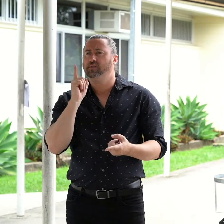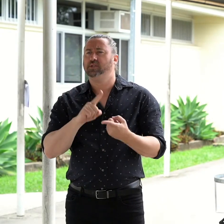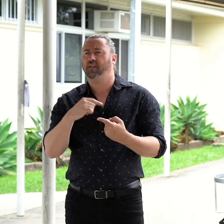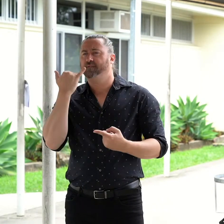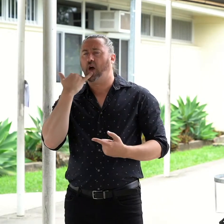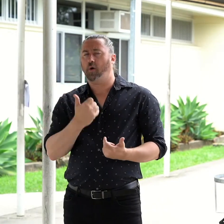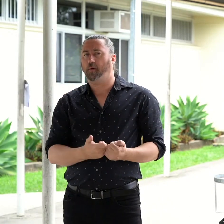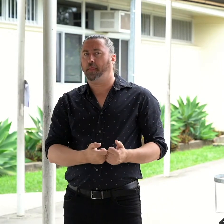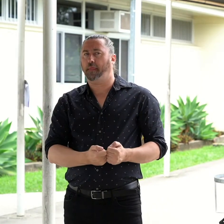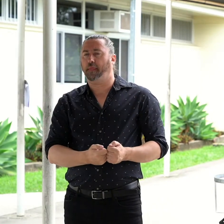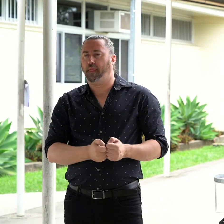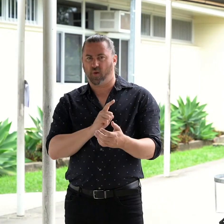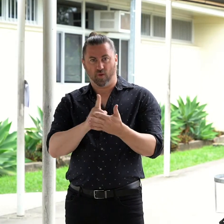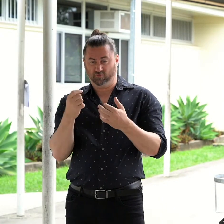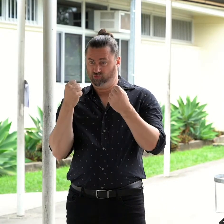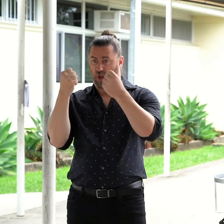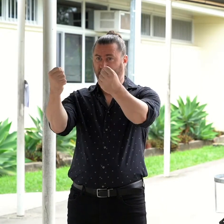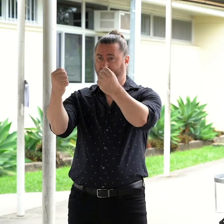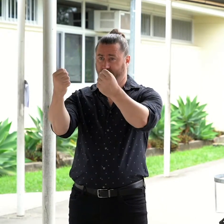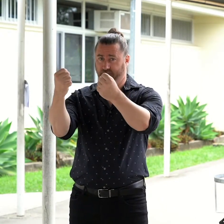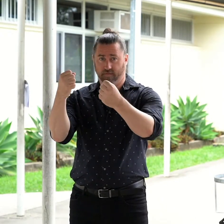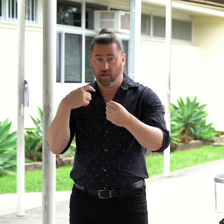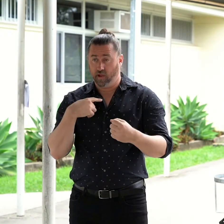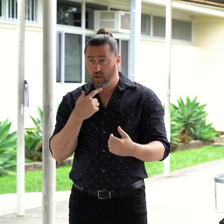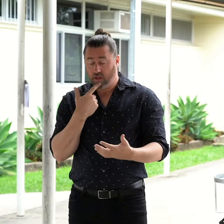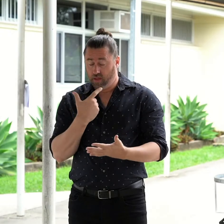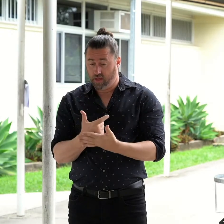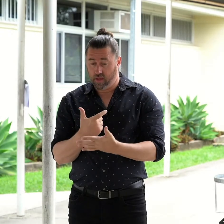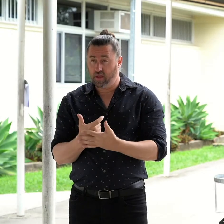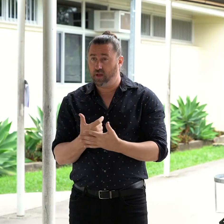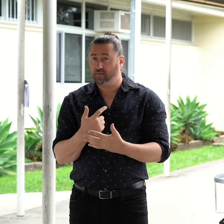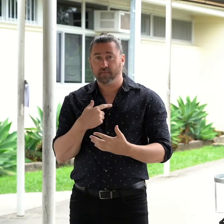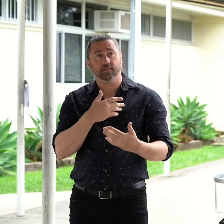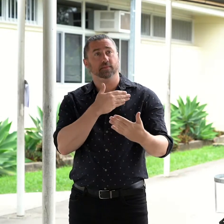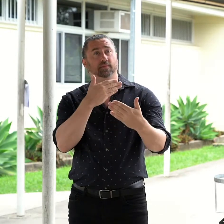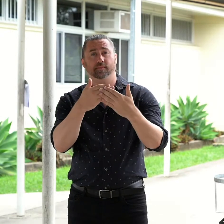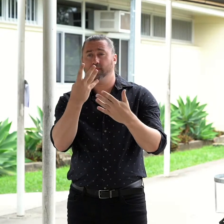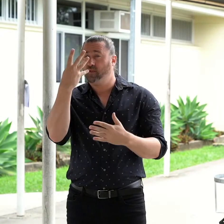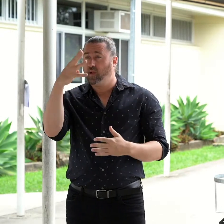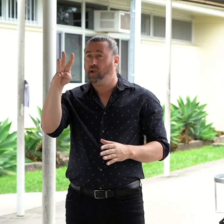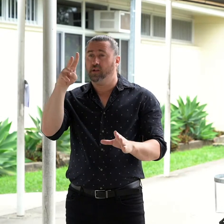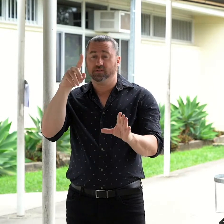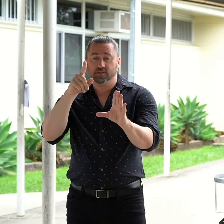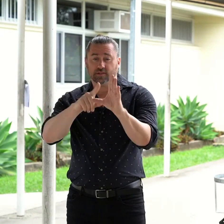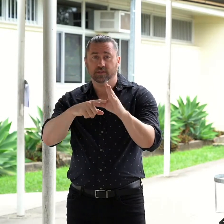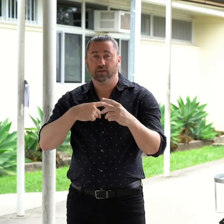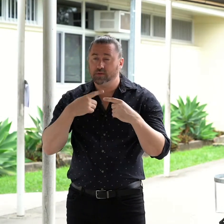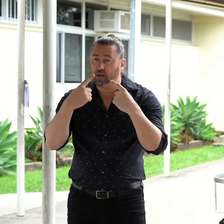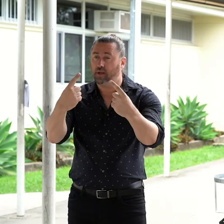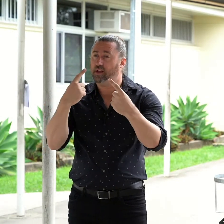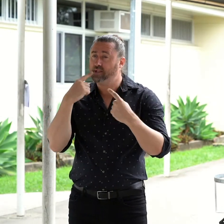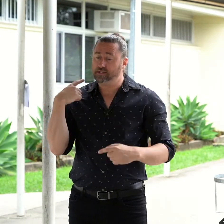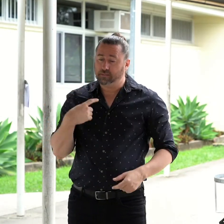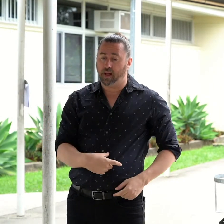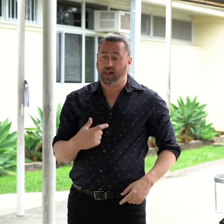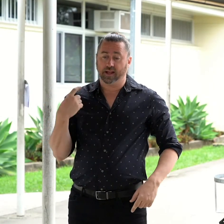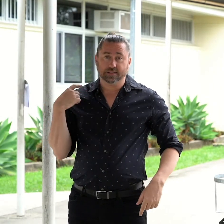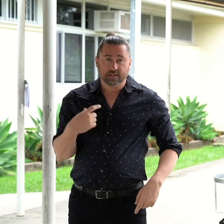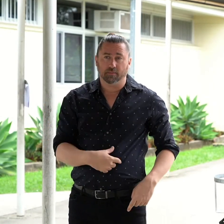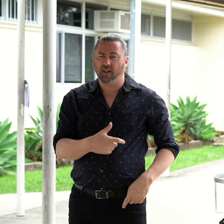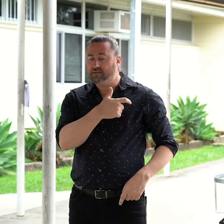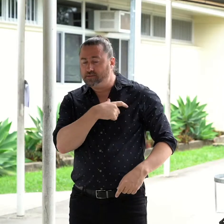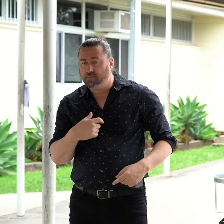quite astonishing. I can't believe that after 40 years of ramming home a message around people wearing seatbelts, that